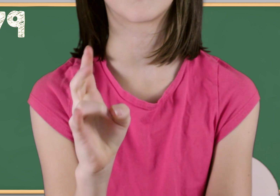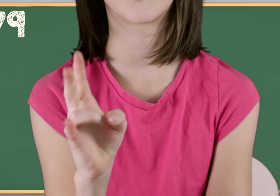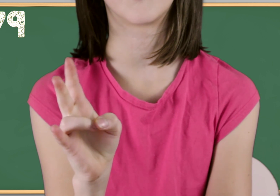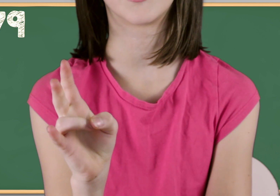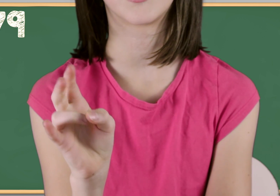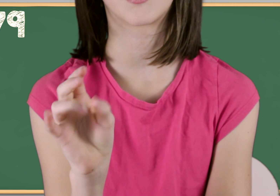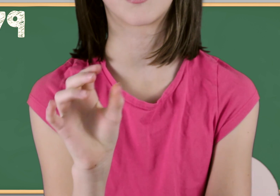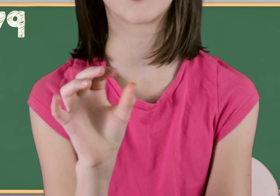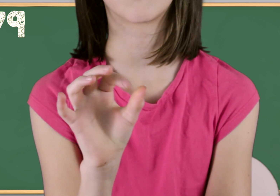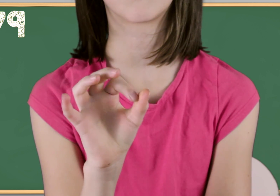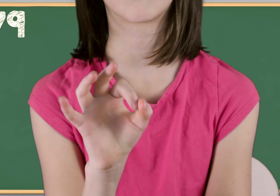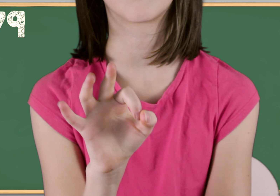79,